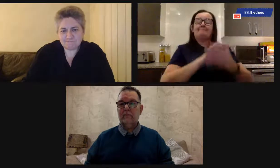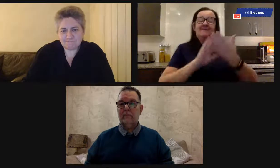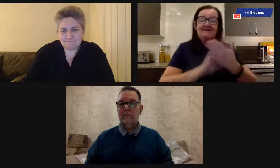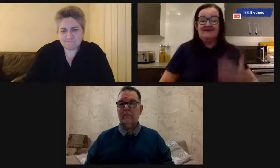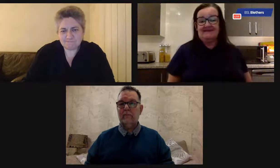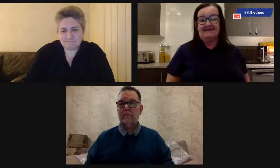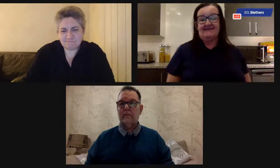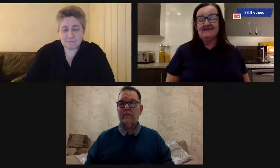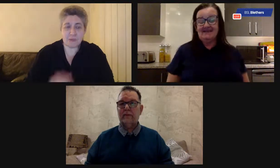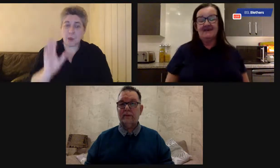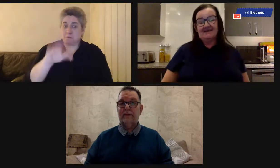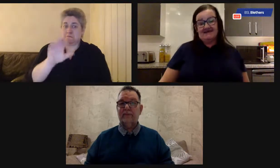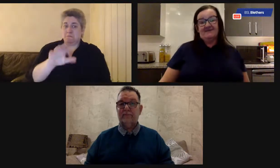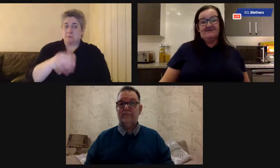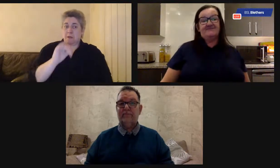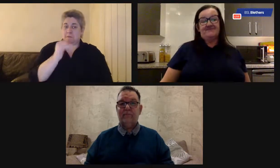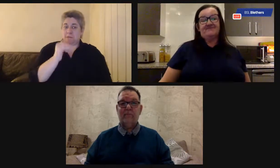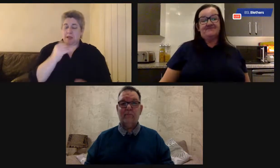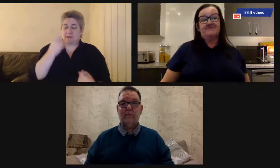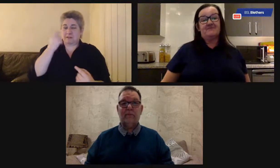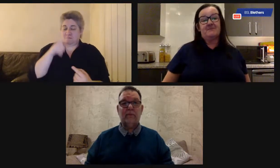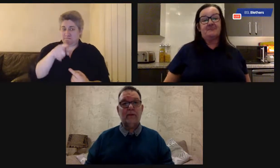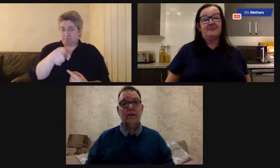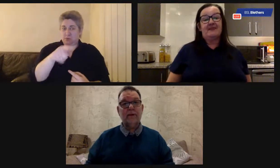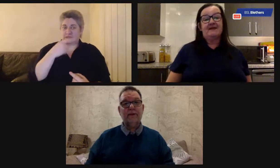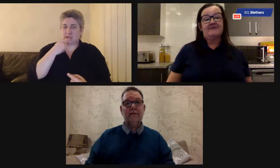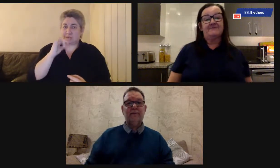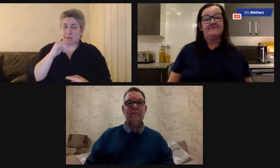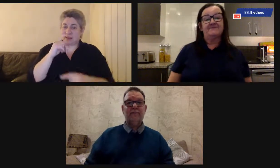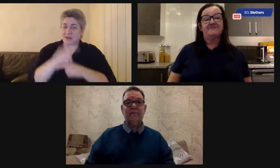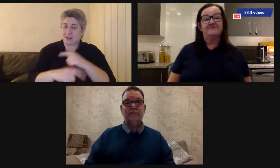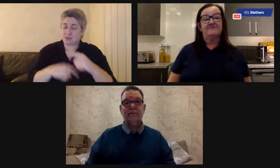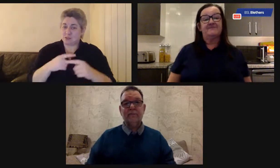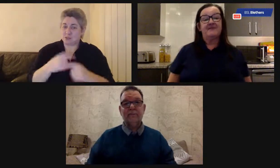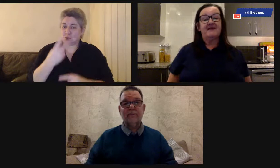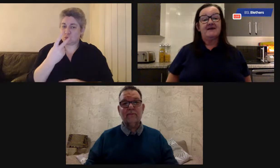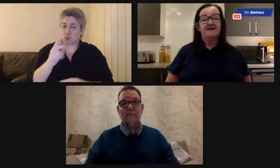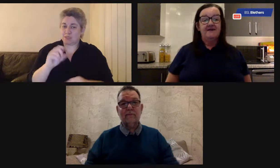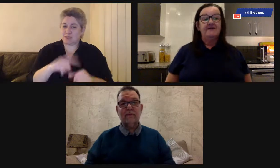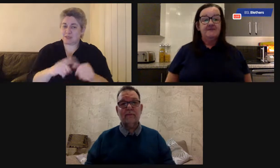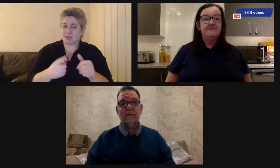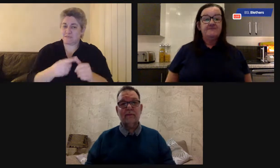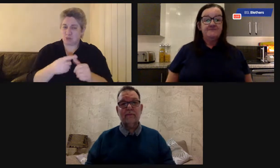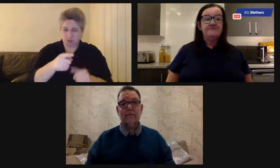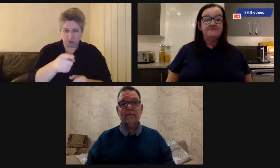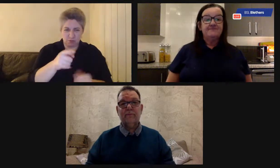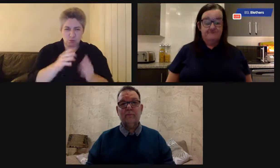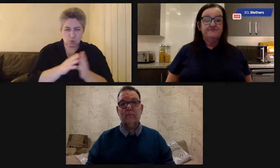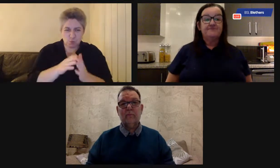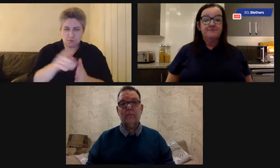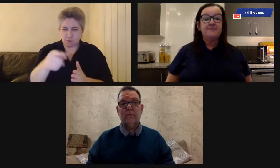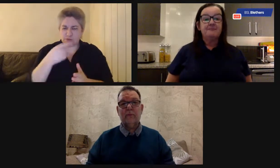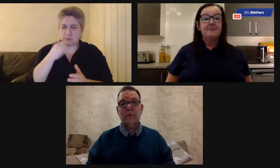did think, I'm not joining that pensioner group, until they seen the pictures and realised it was a real glam